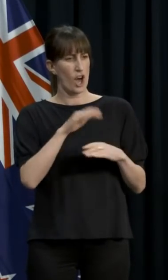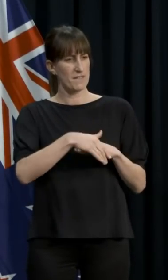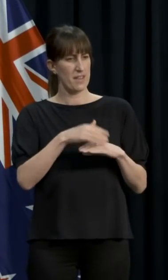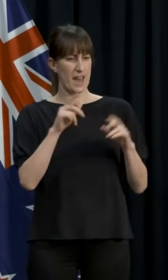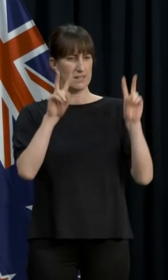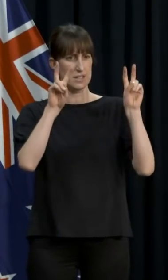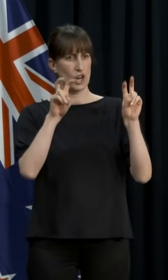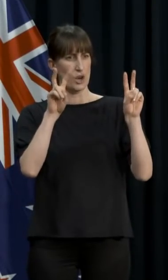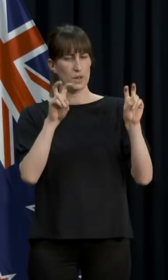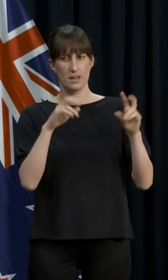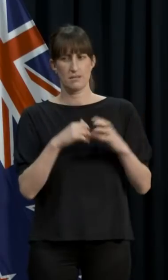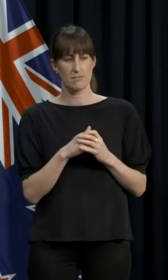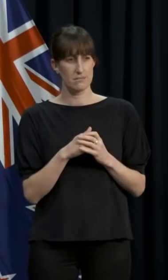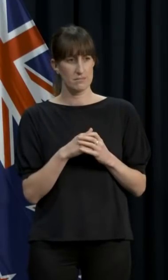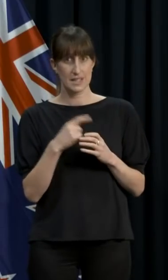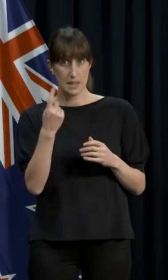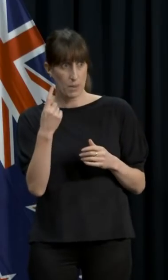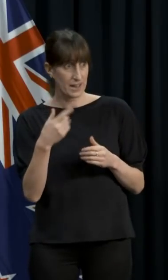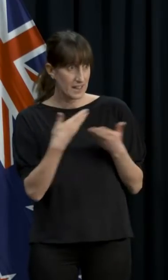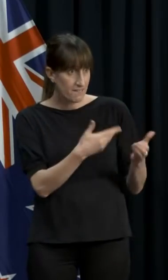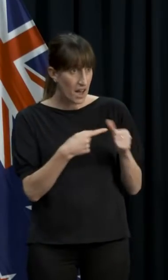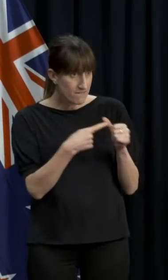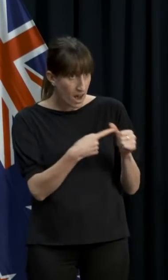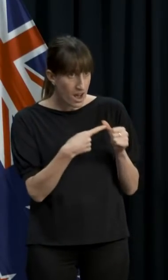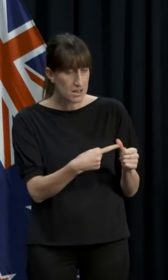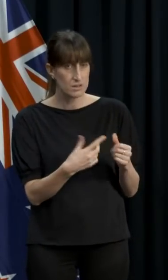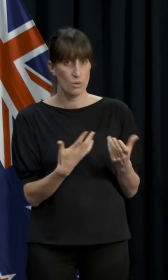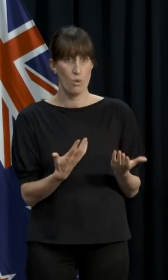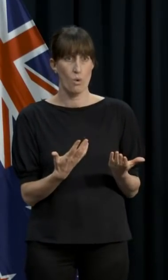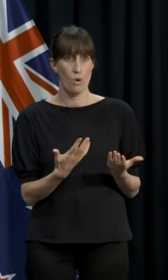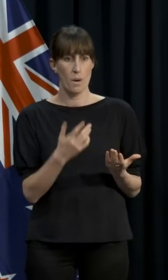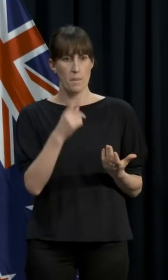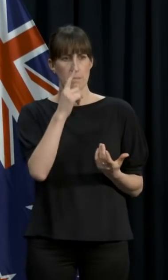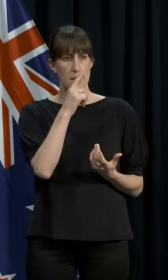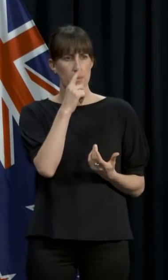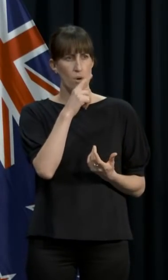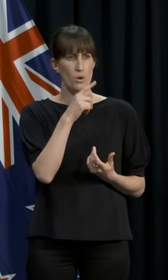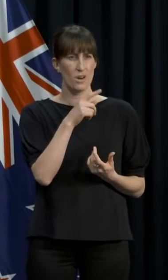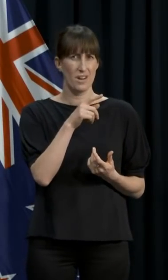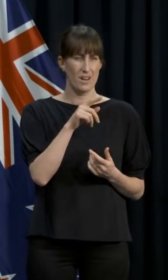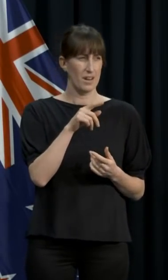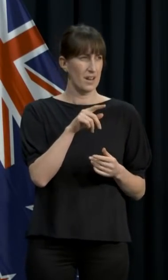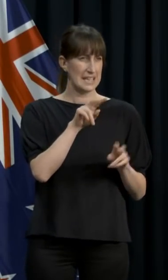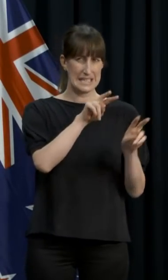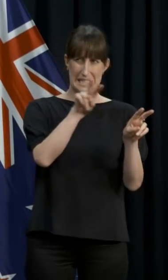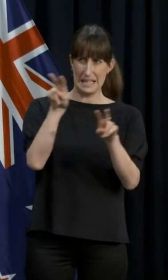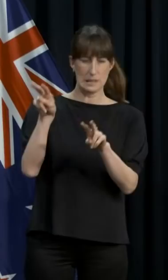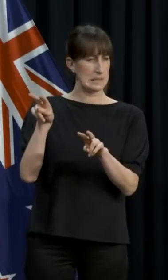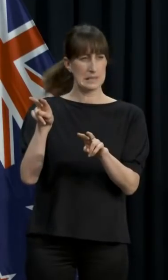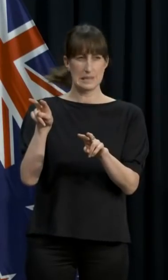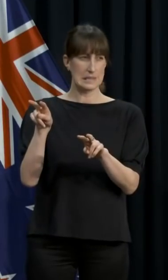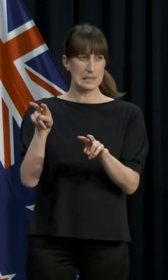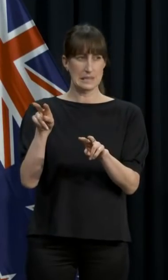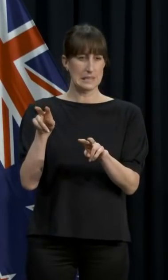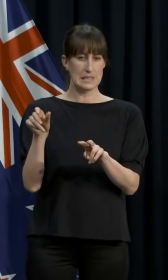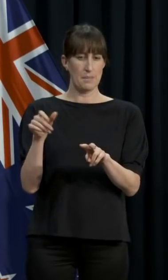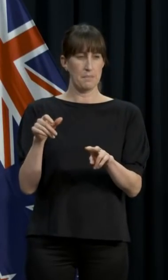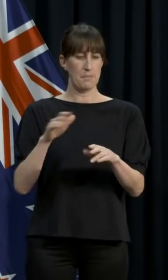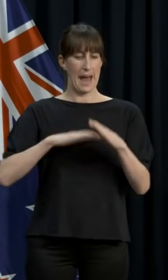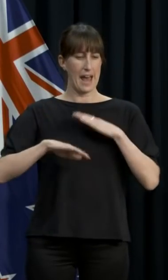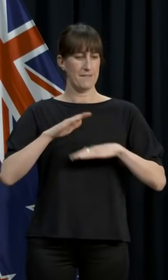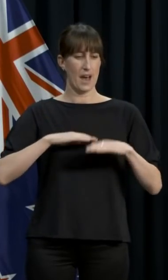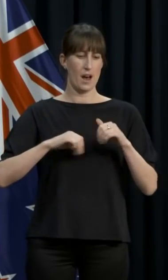and who made the decision around that? Did someone come and say, look, people are just behaving as normal, we really need to ramp it up again? Who was it? It